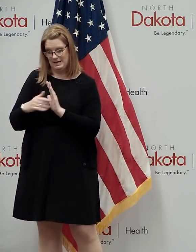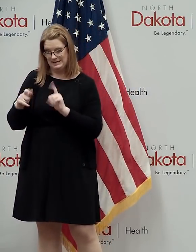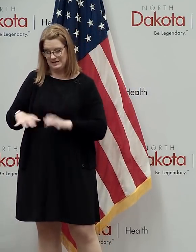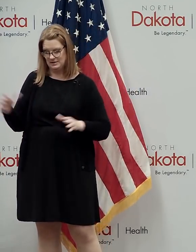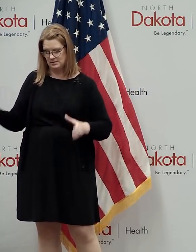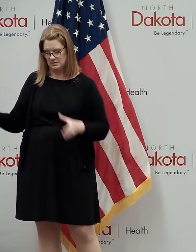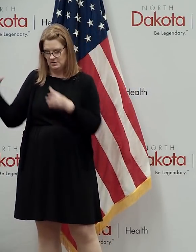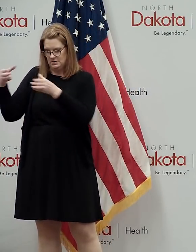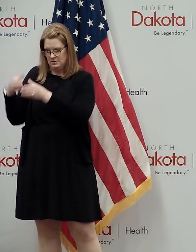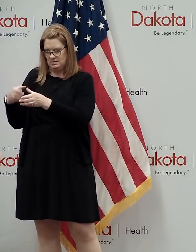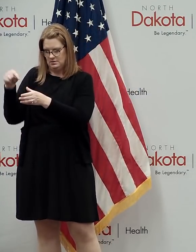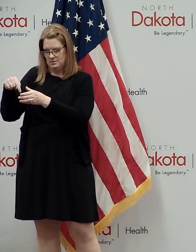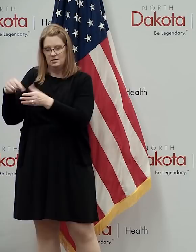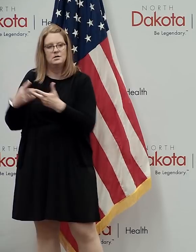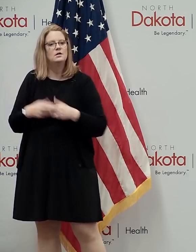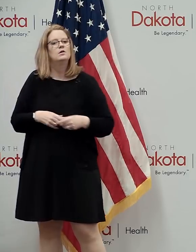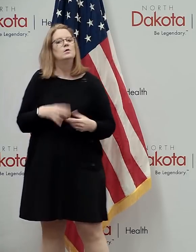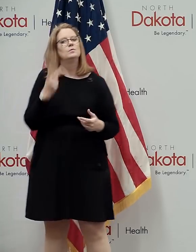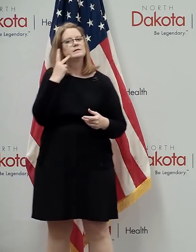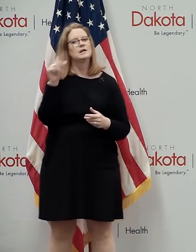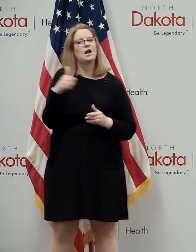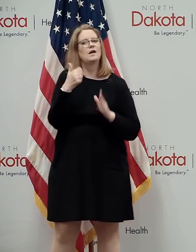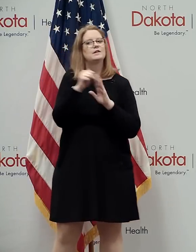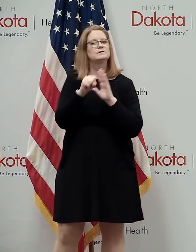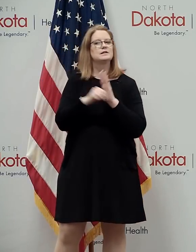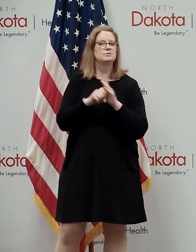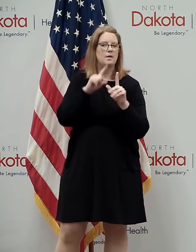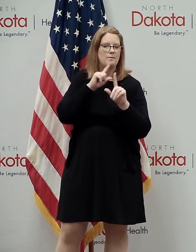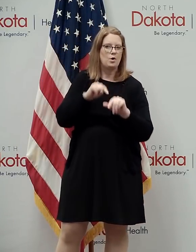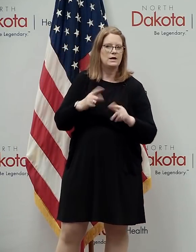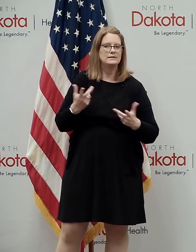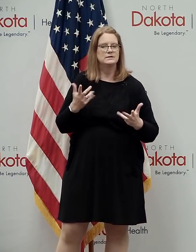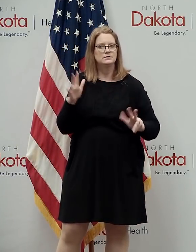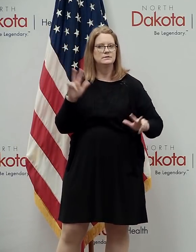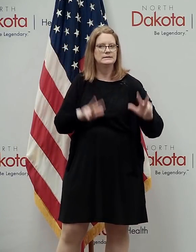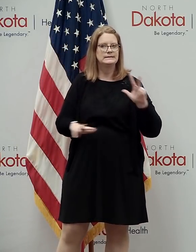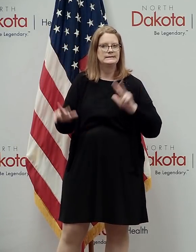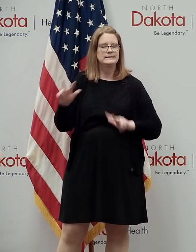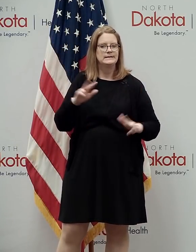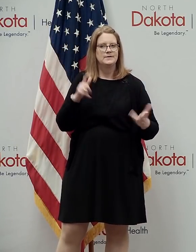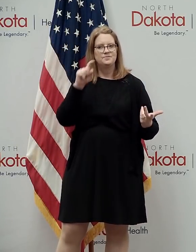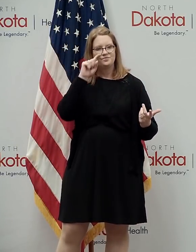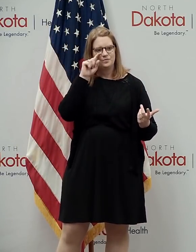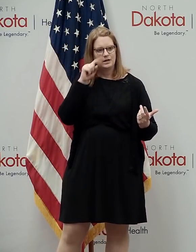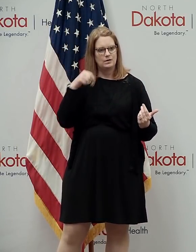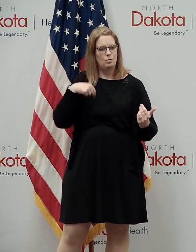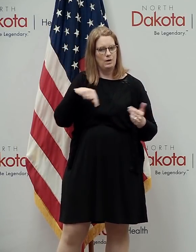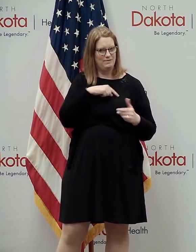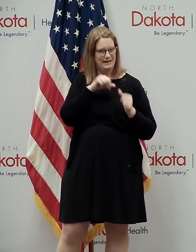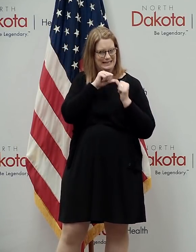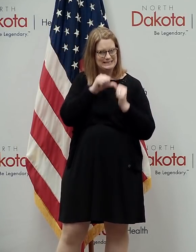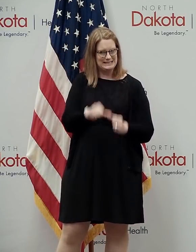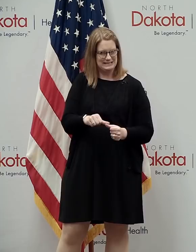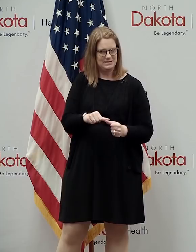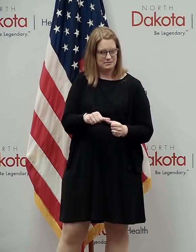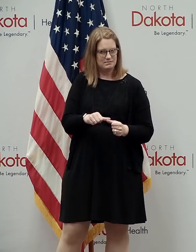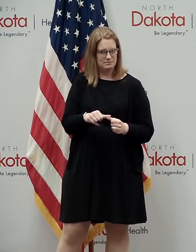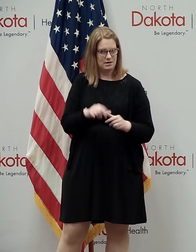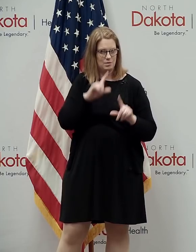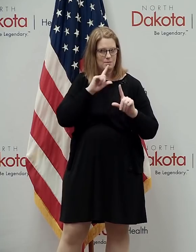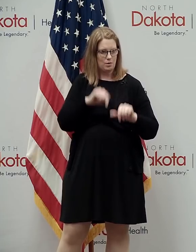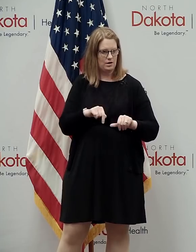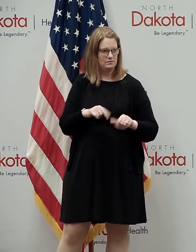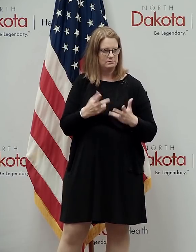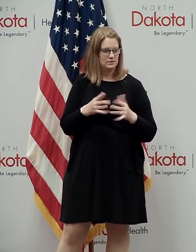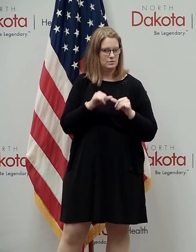We've looked at how all other states are reporting it. There is some inconsistency, so we've been consistent through the whole approach and how we're reporting, so